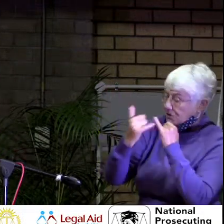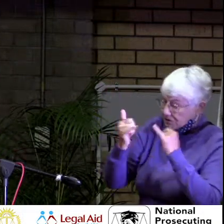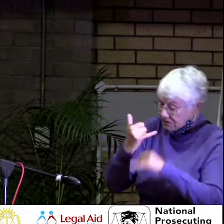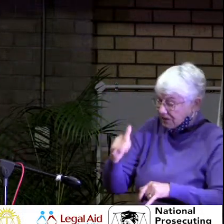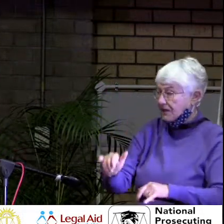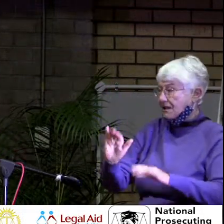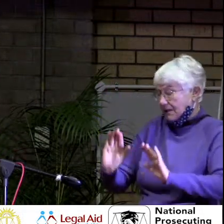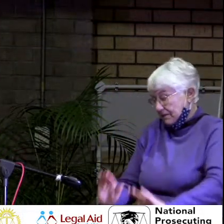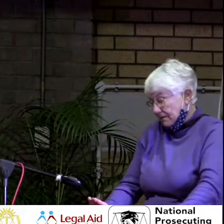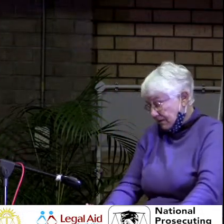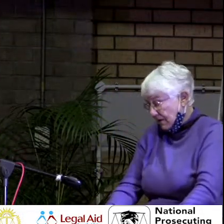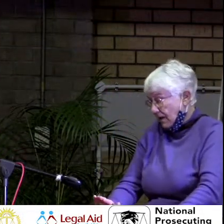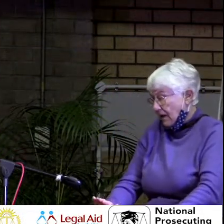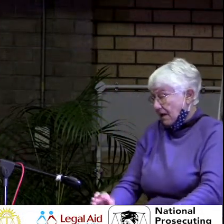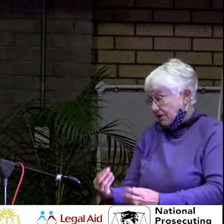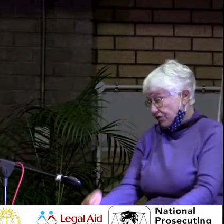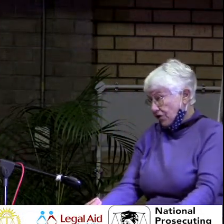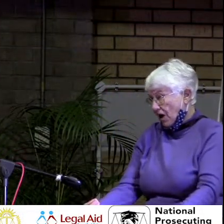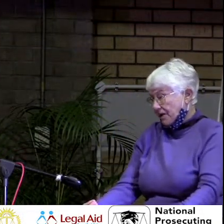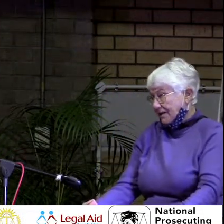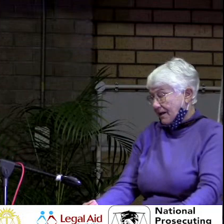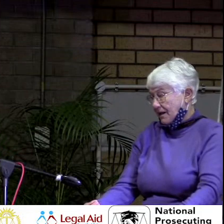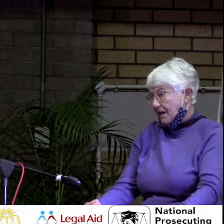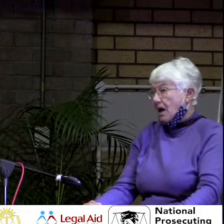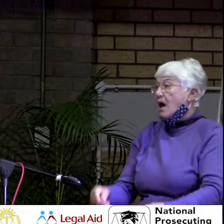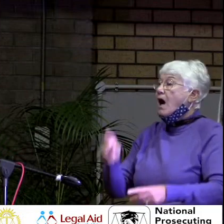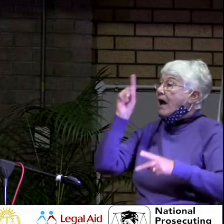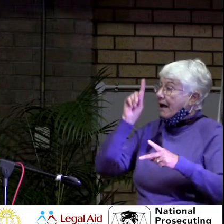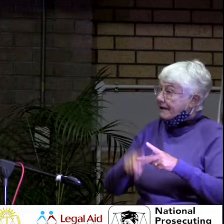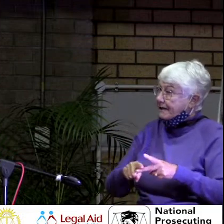against that register to see if you are a sex offender.